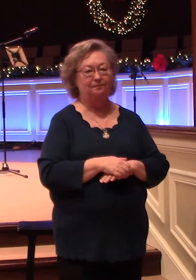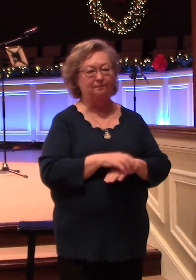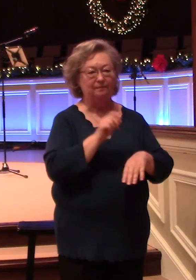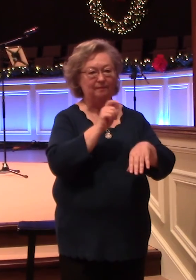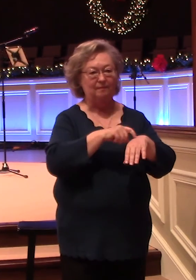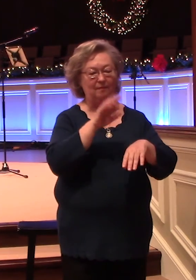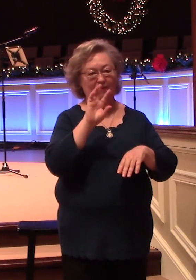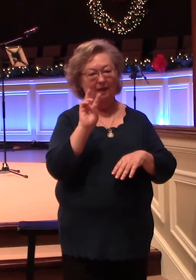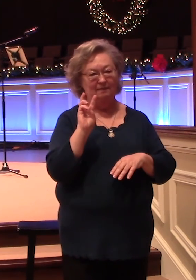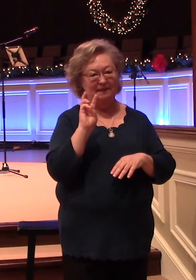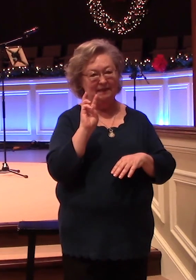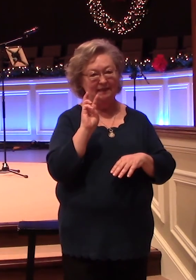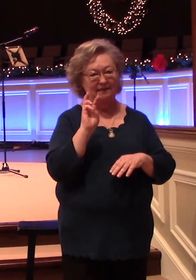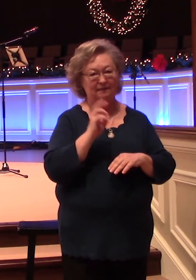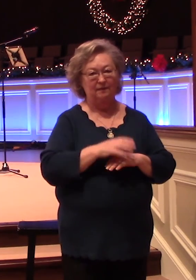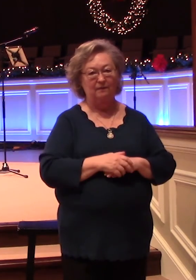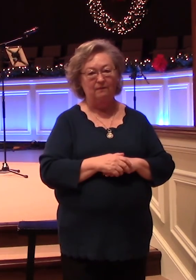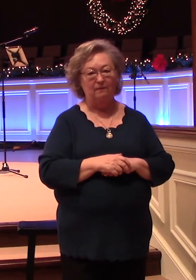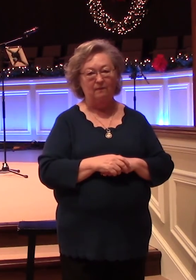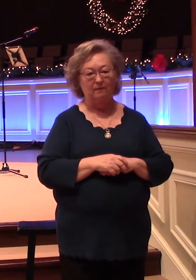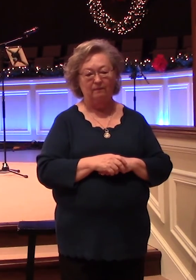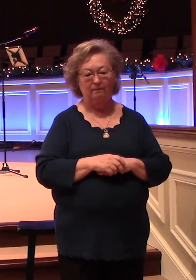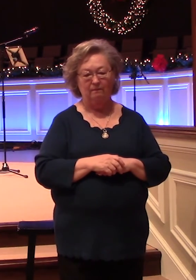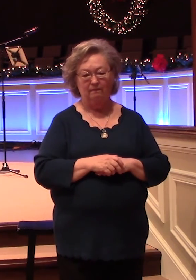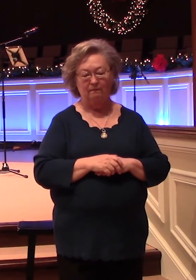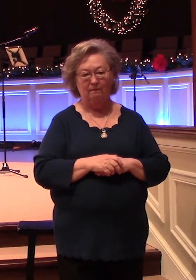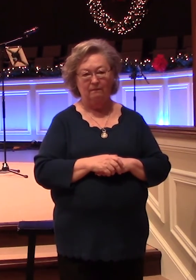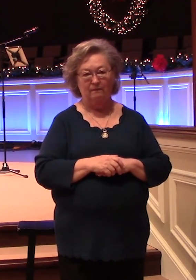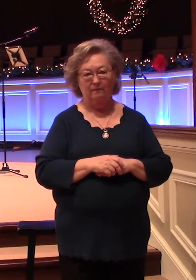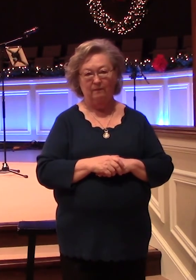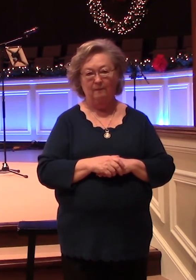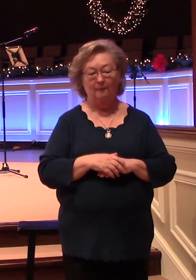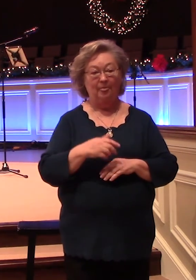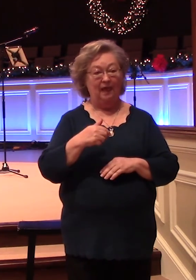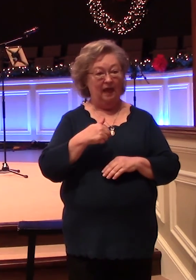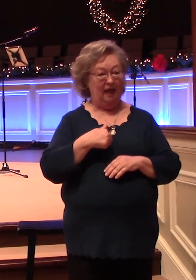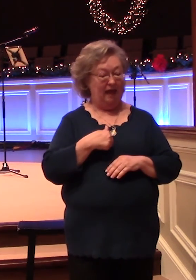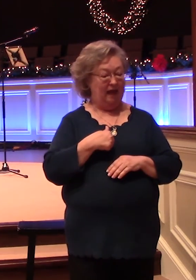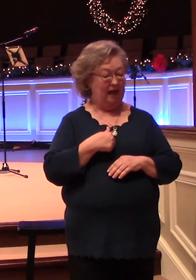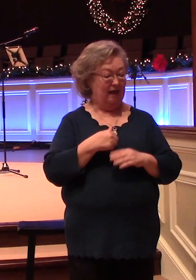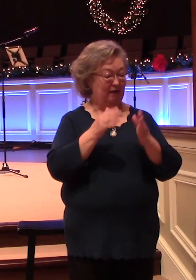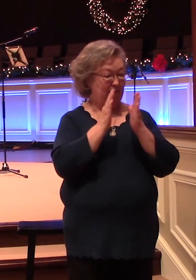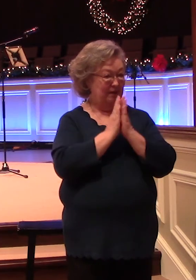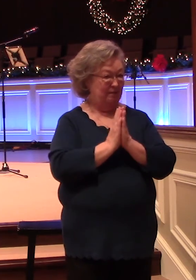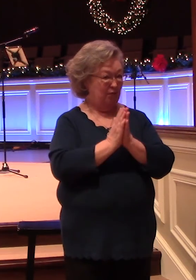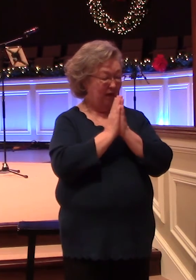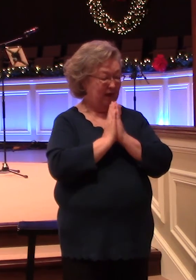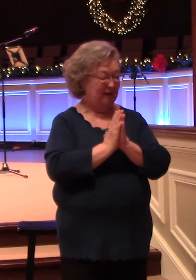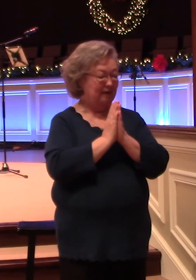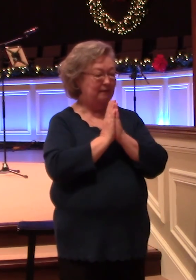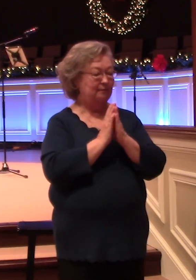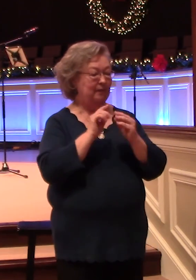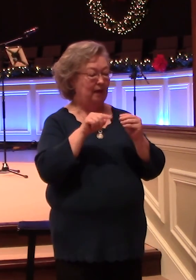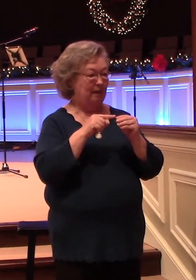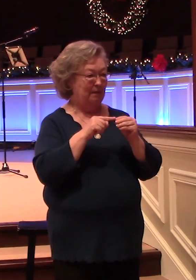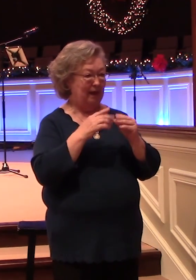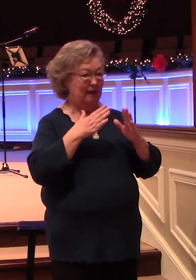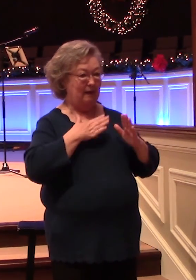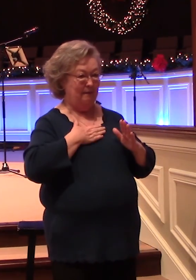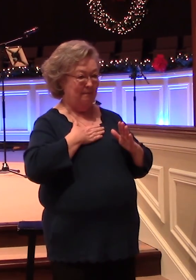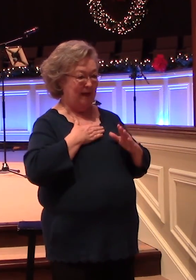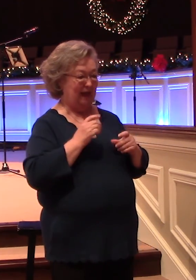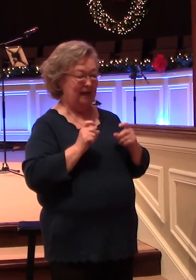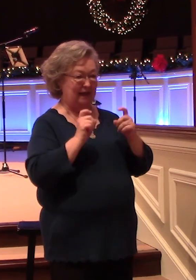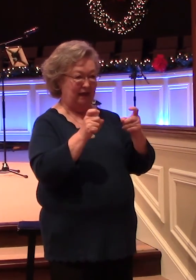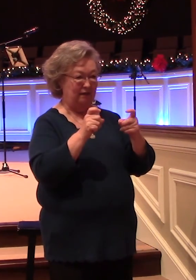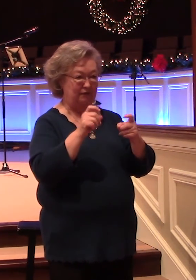be here. And then I've already prayed through what my gift is going to be. So that's my tithe and